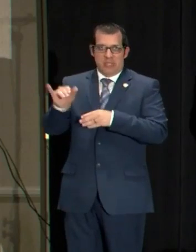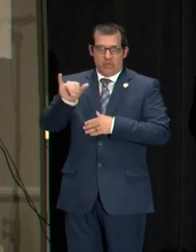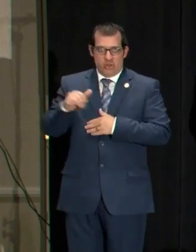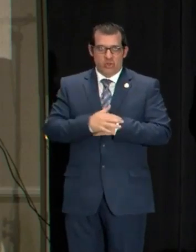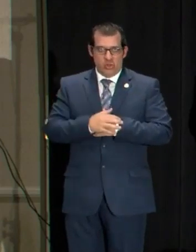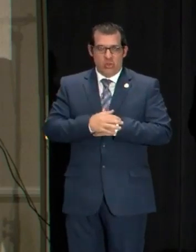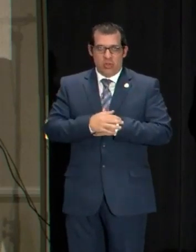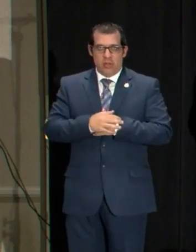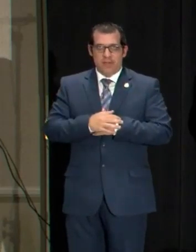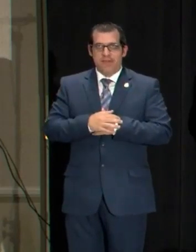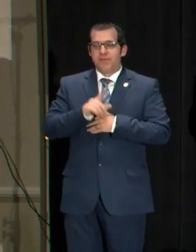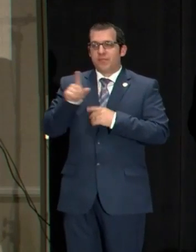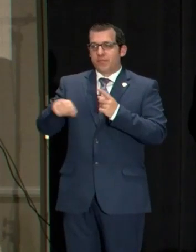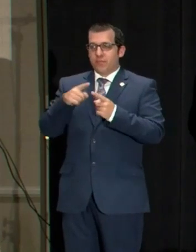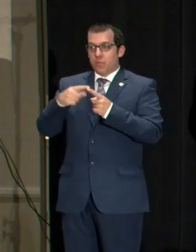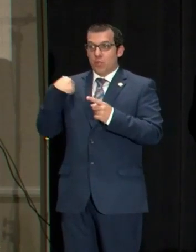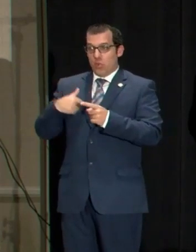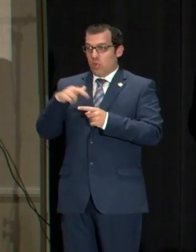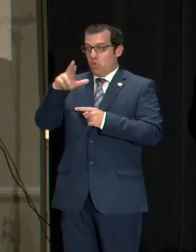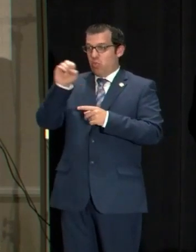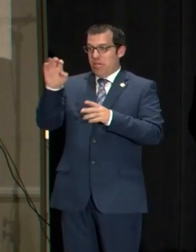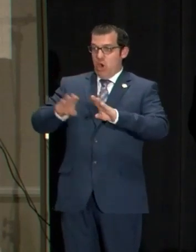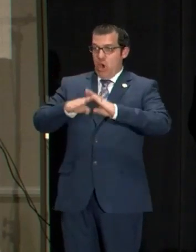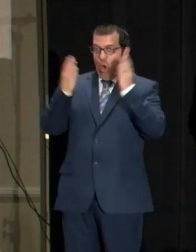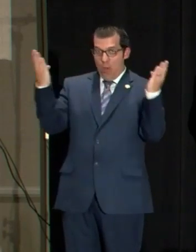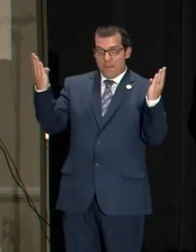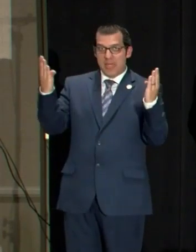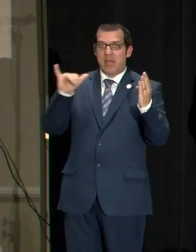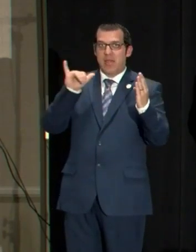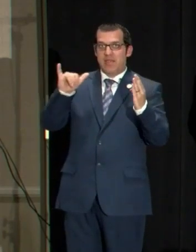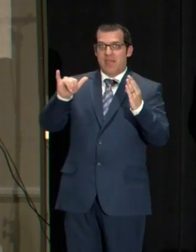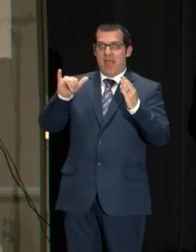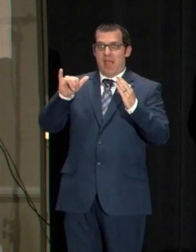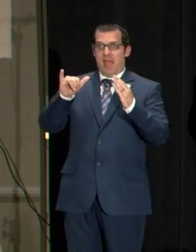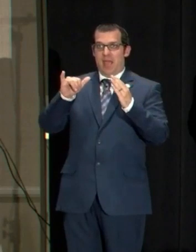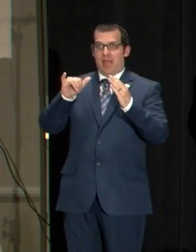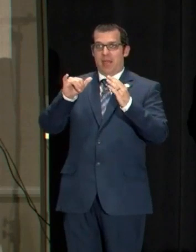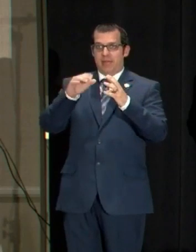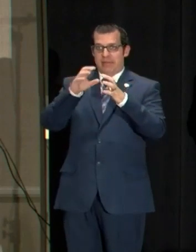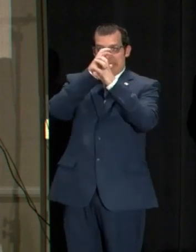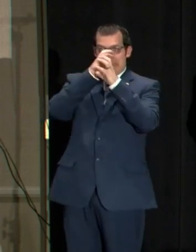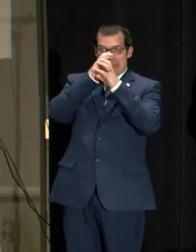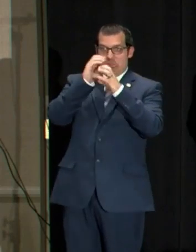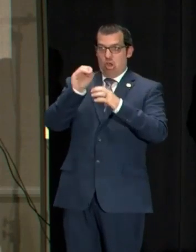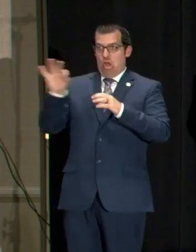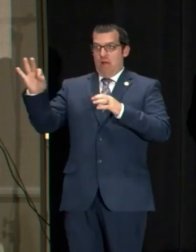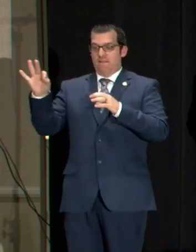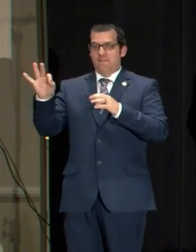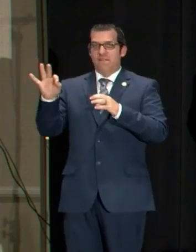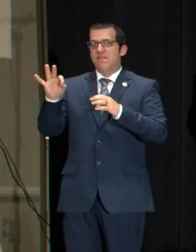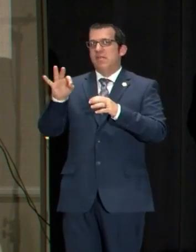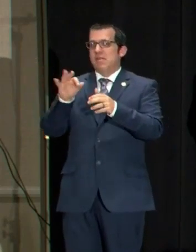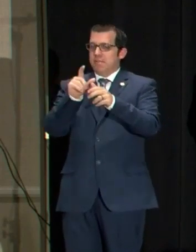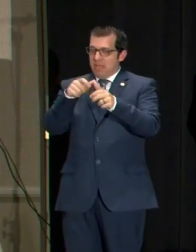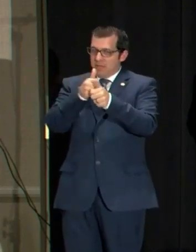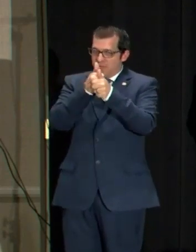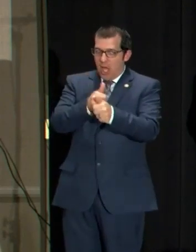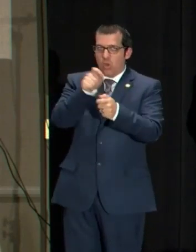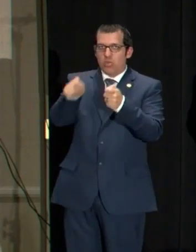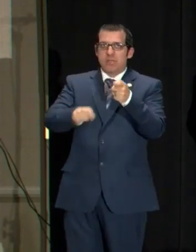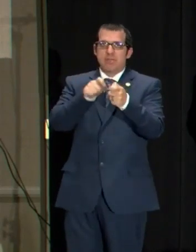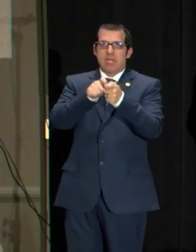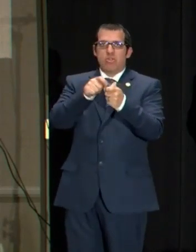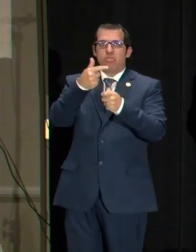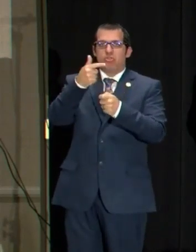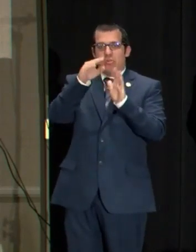businesses. But when we reopened those and lifted the restrictions, they were based upon special guidelines from the Department